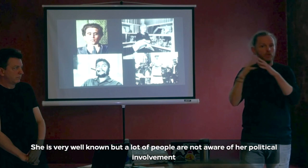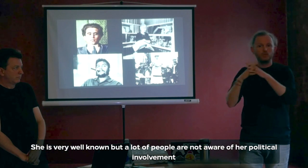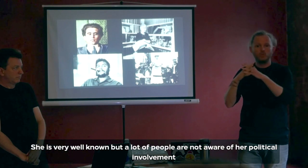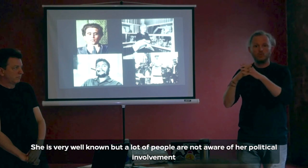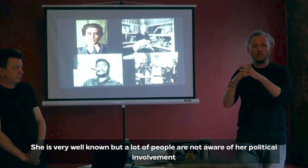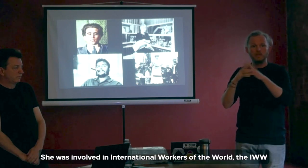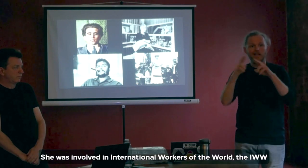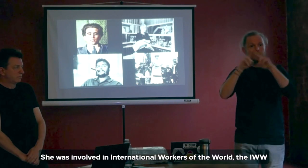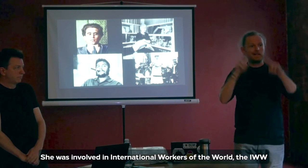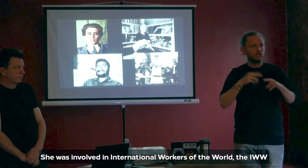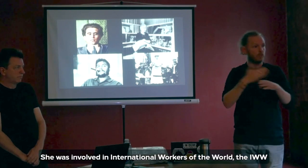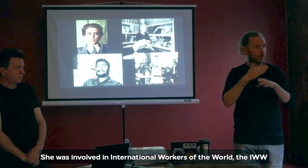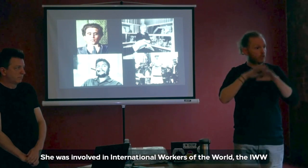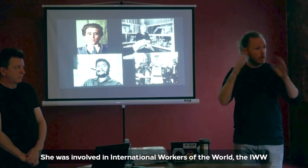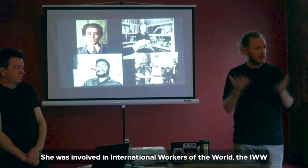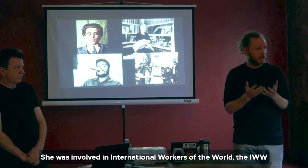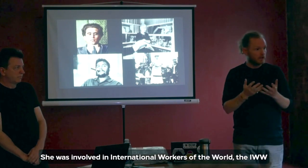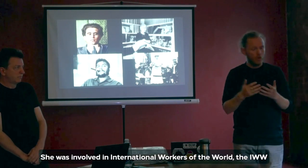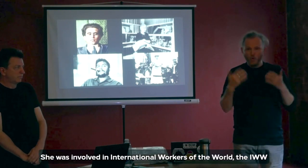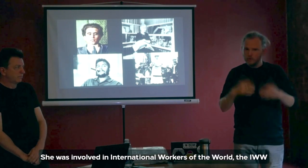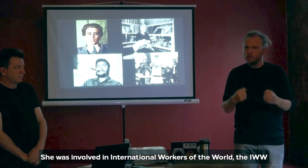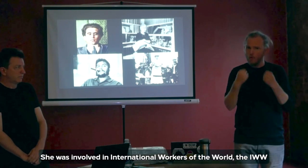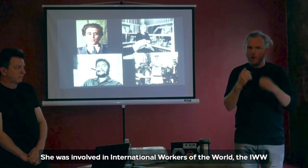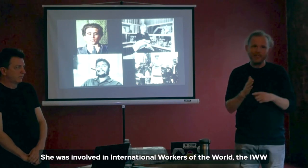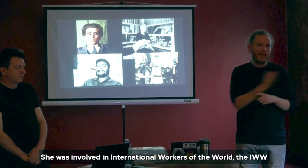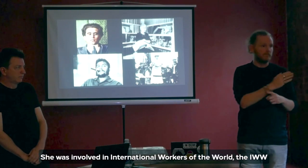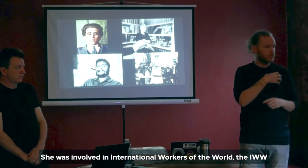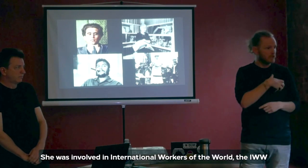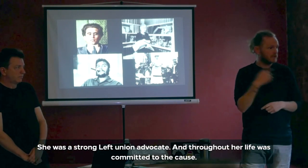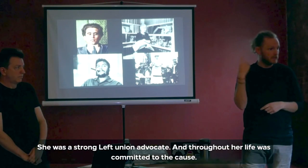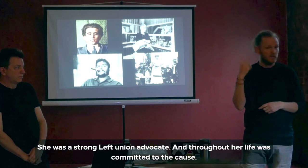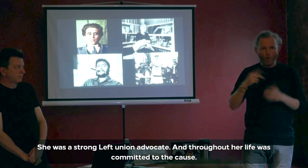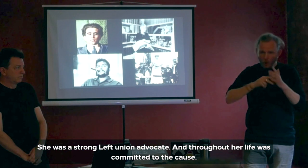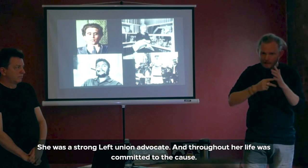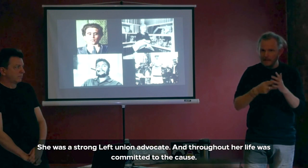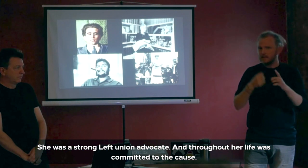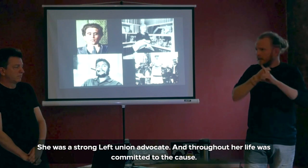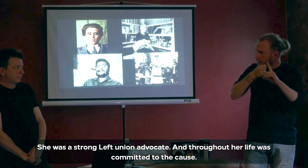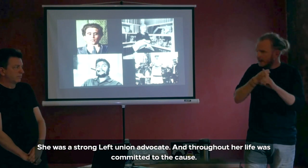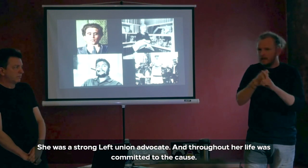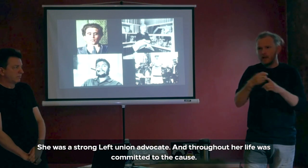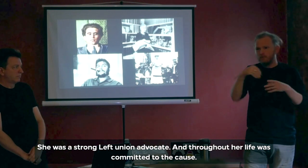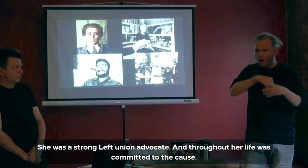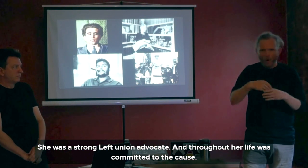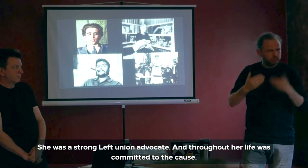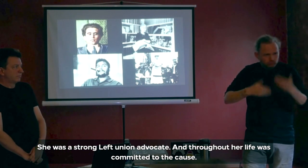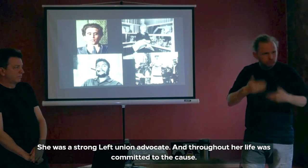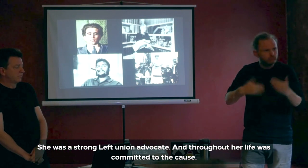political involvement. She was involved in international works of the world, the IWW. She was a strong left union advocate,